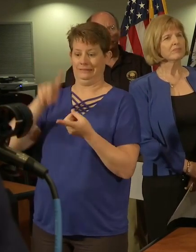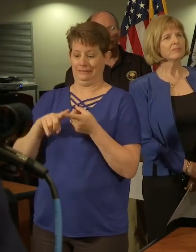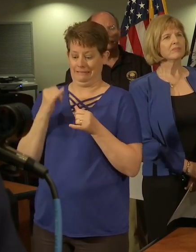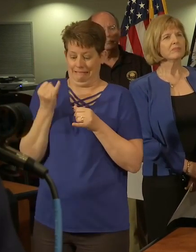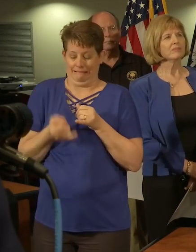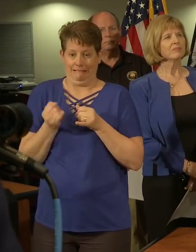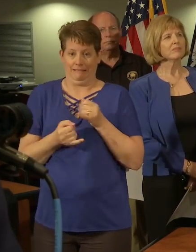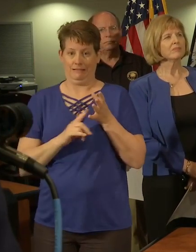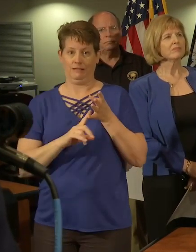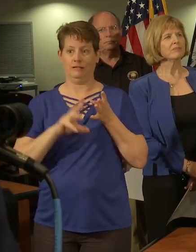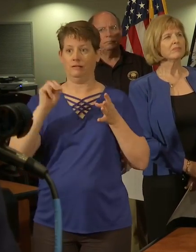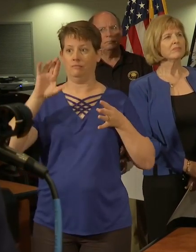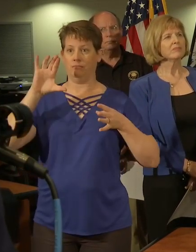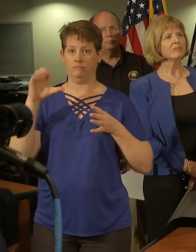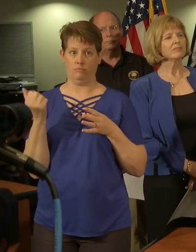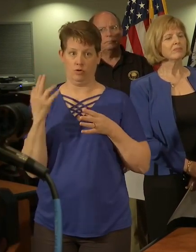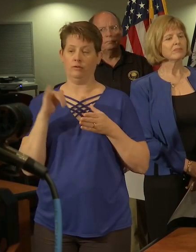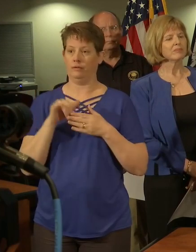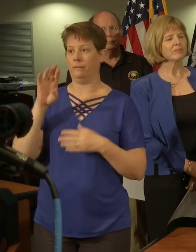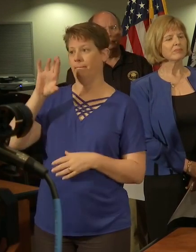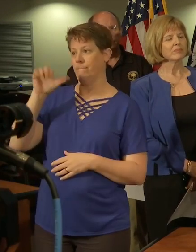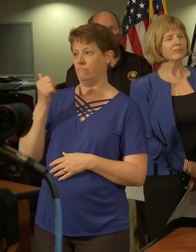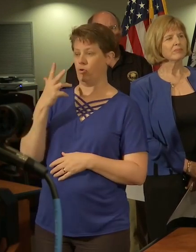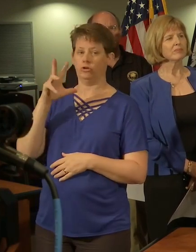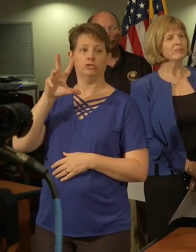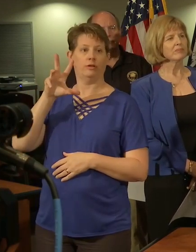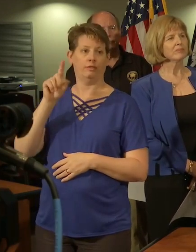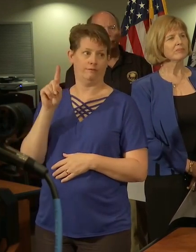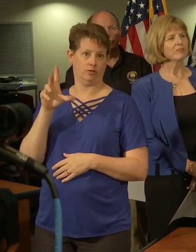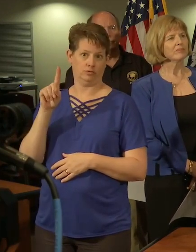end of the month, that is March 31st.